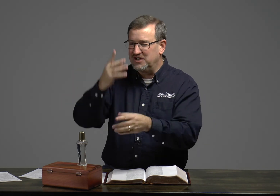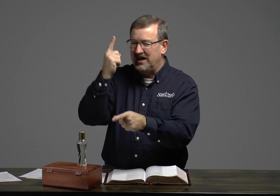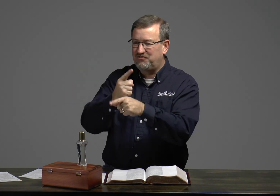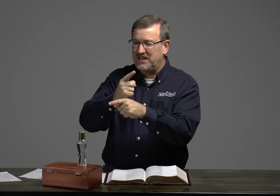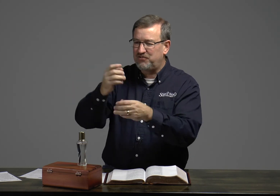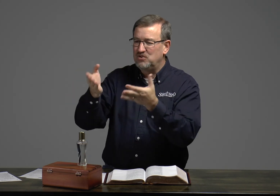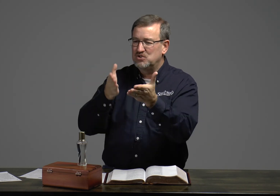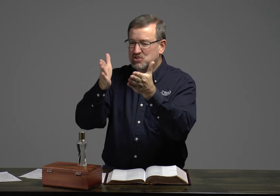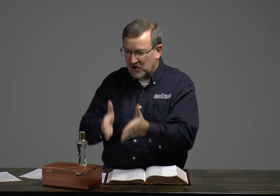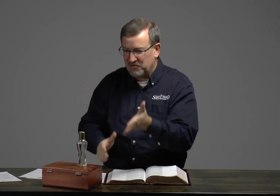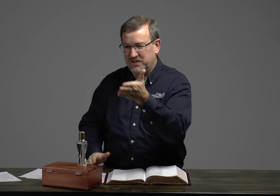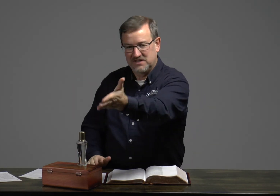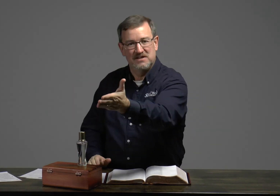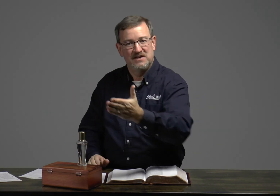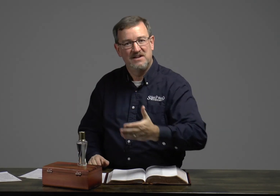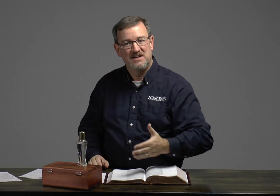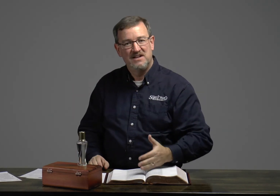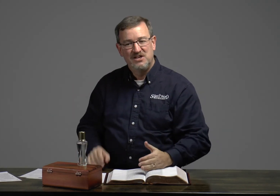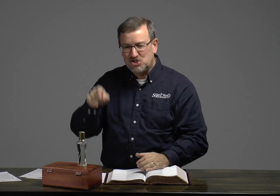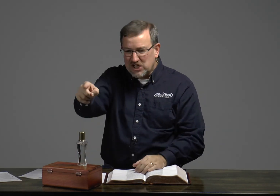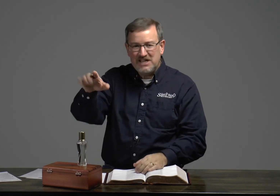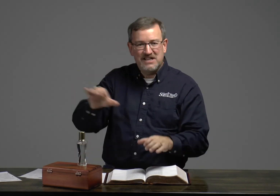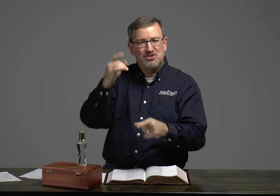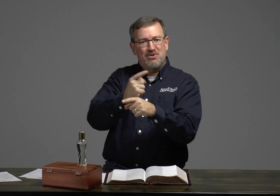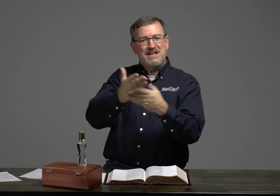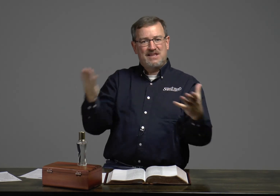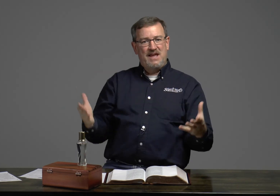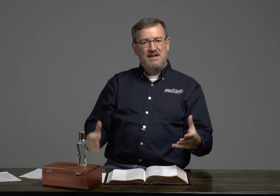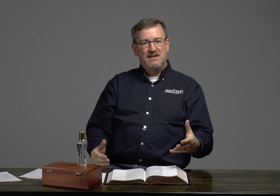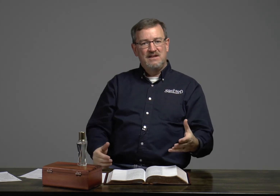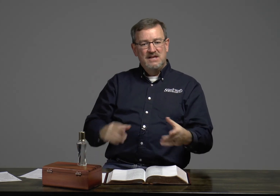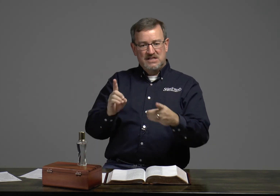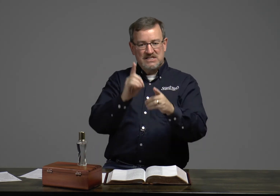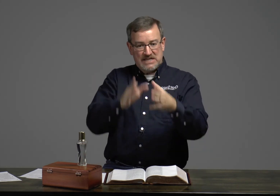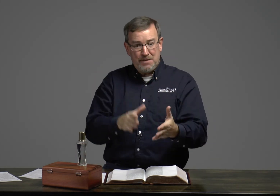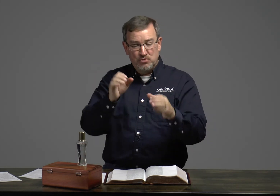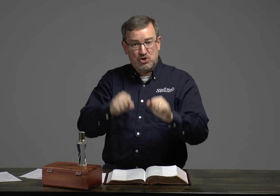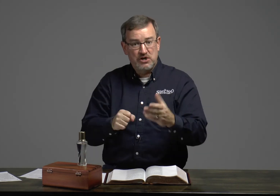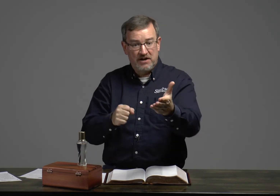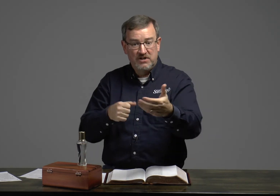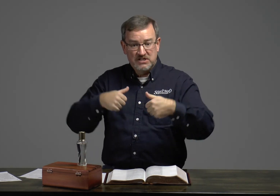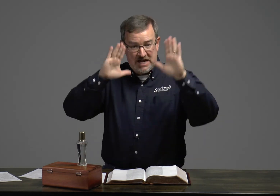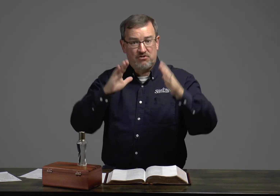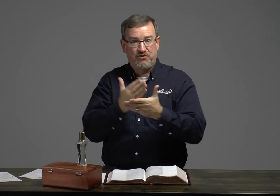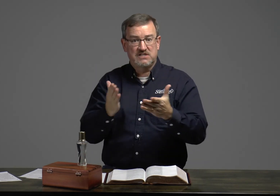and faithful servant. She did the right thing. The disciples could have sacrificed